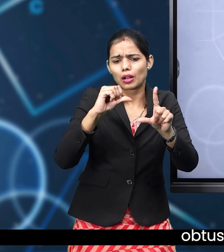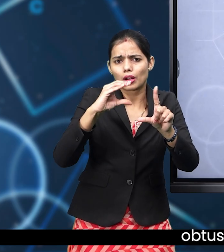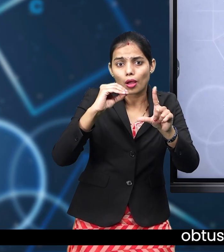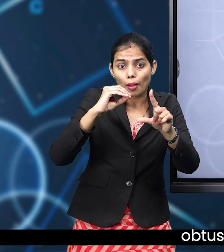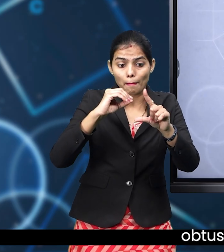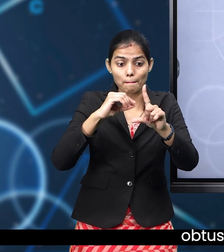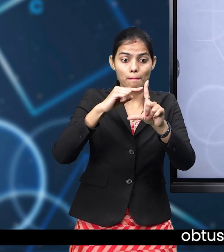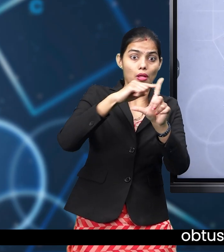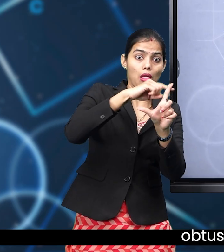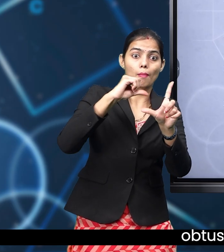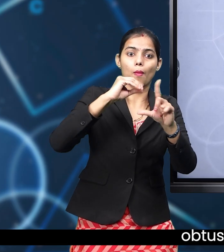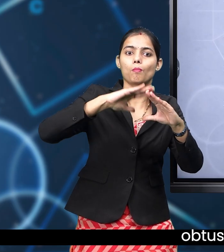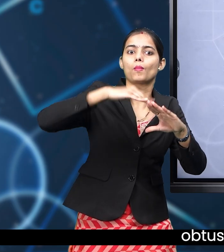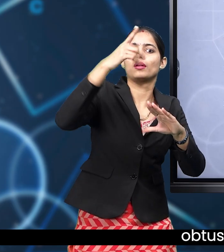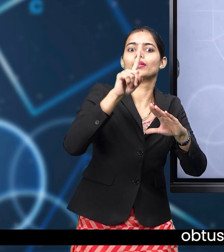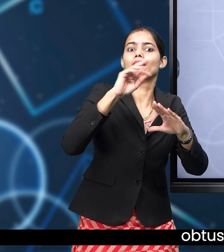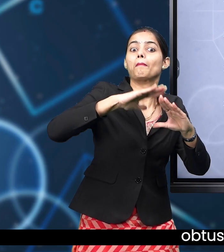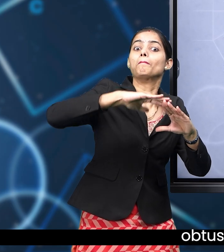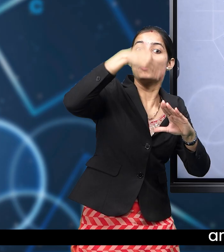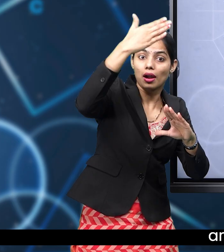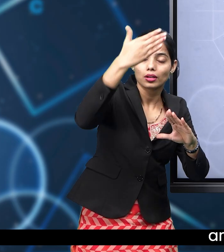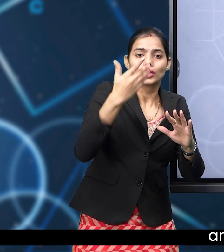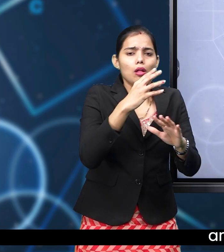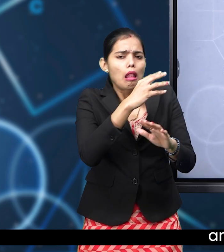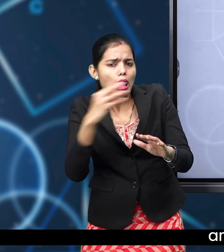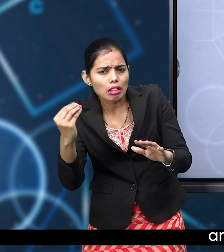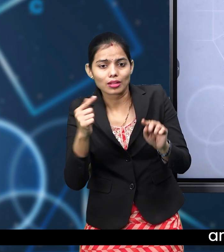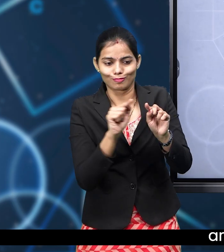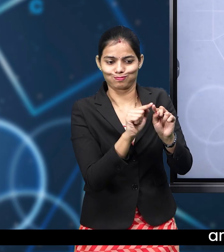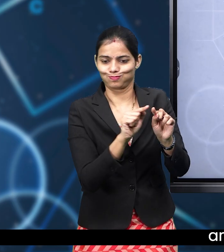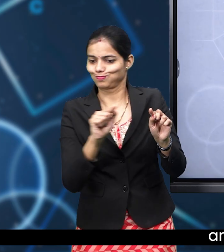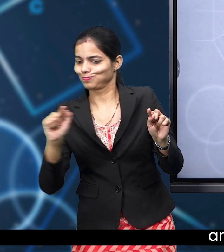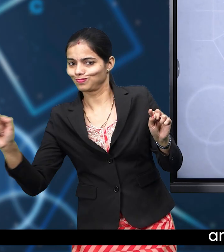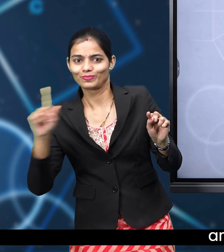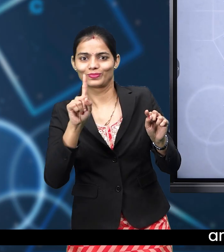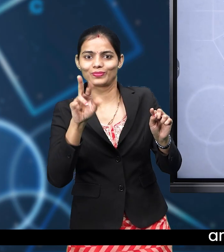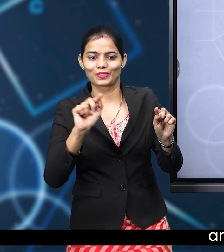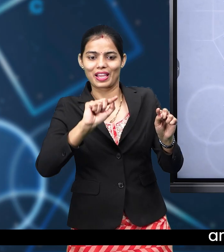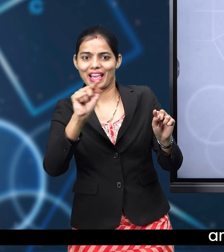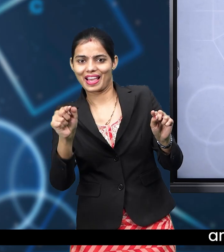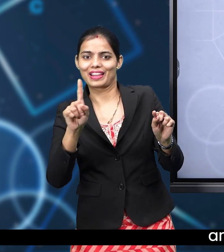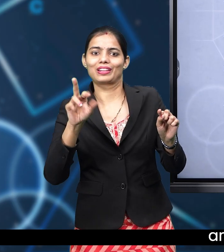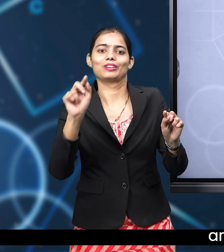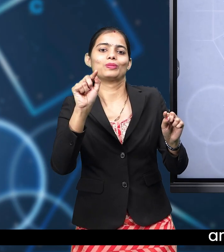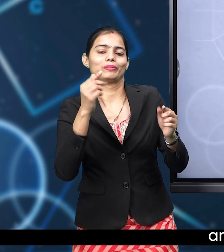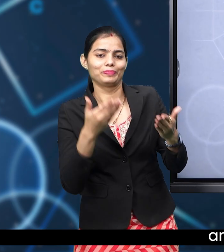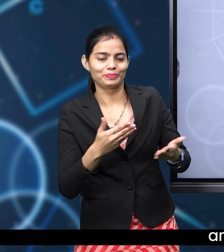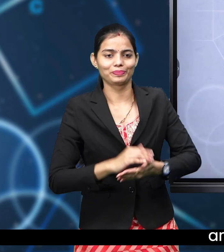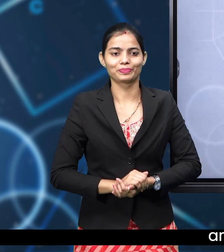obtuse greater than 90 degree, and straight 180 degree.